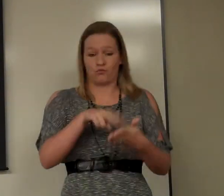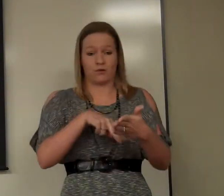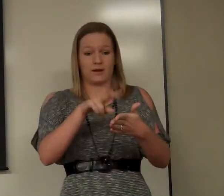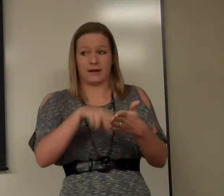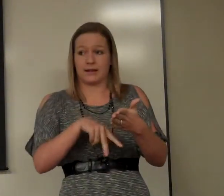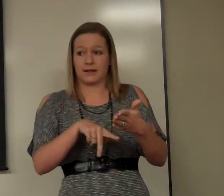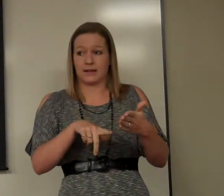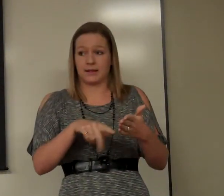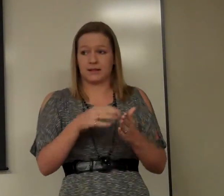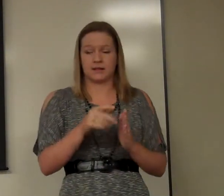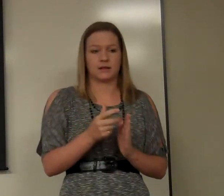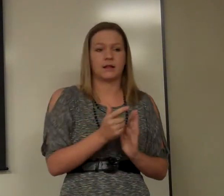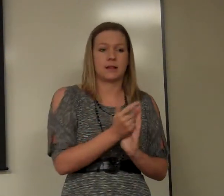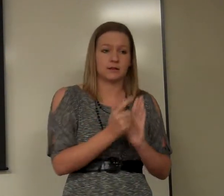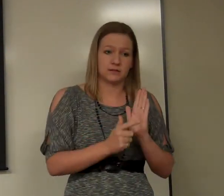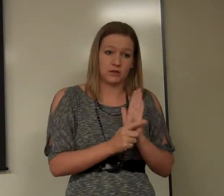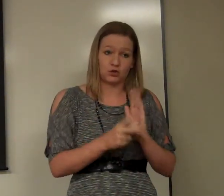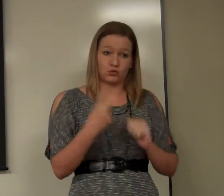blue.